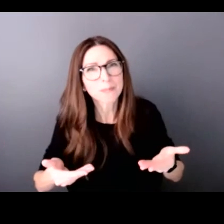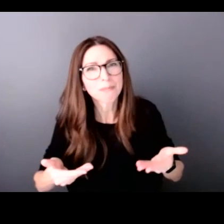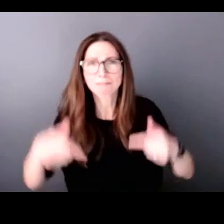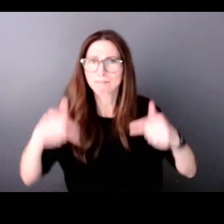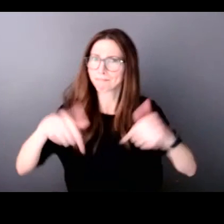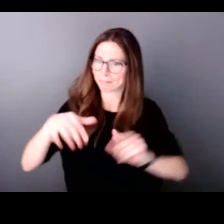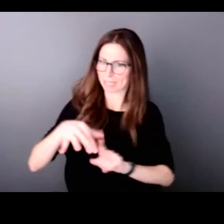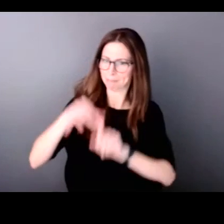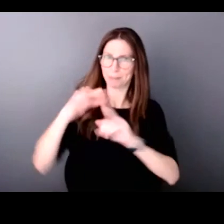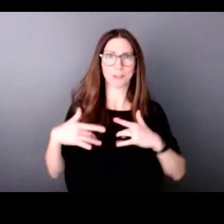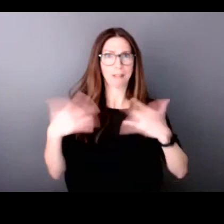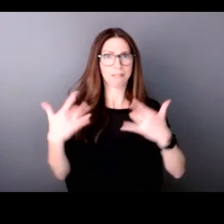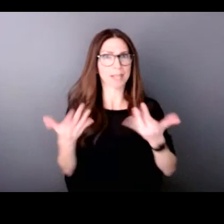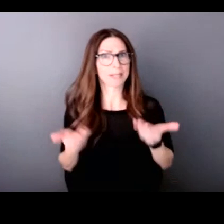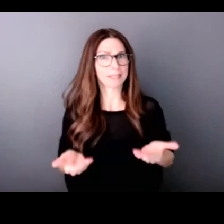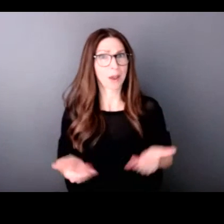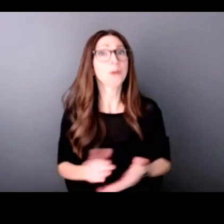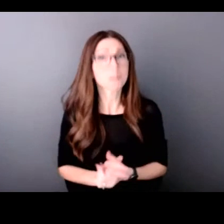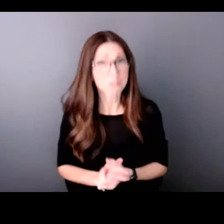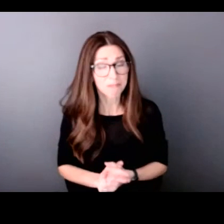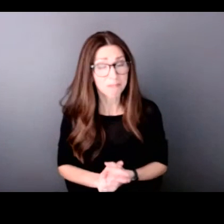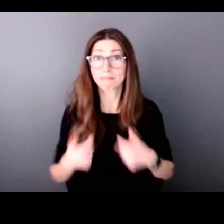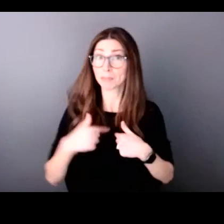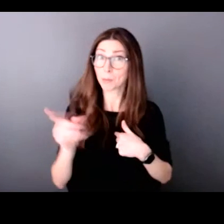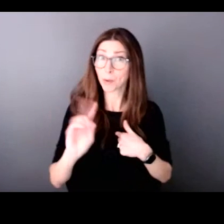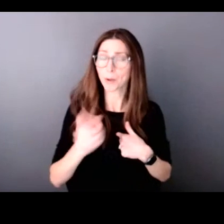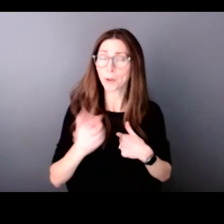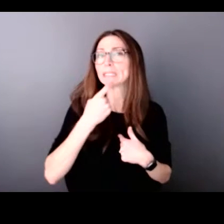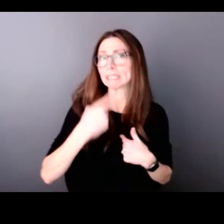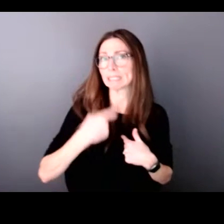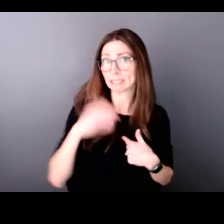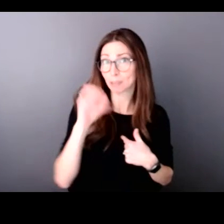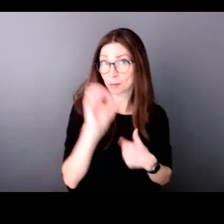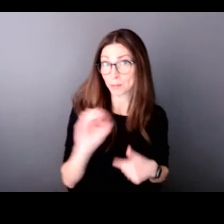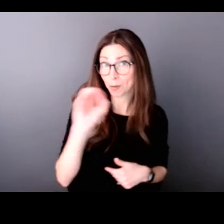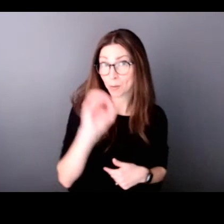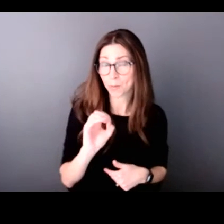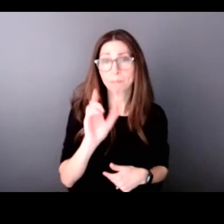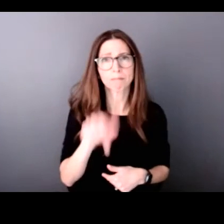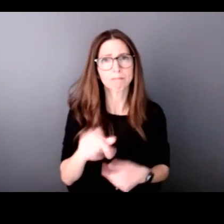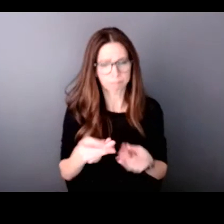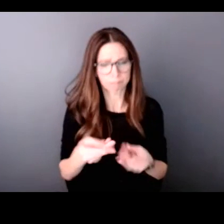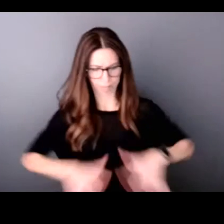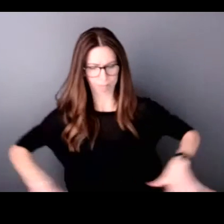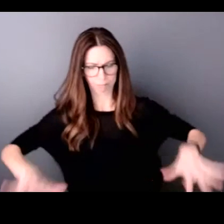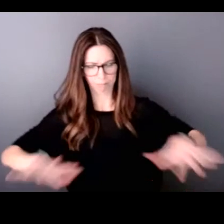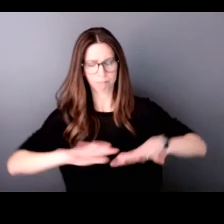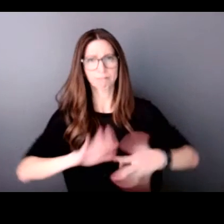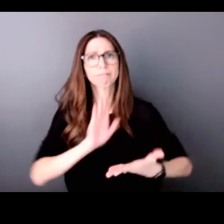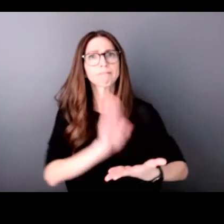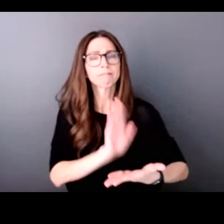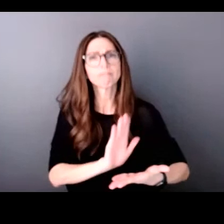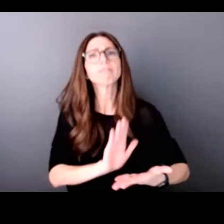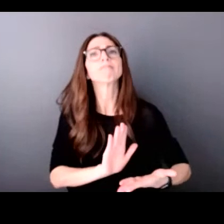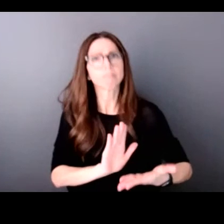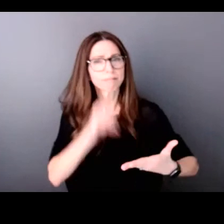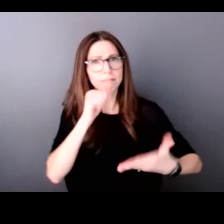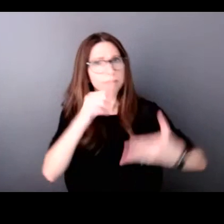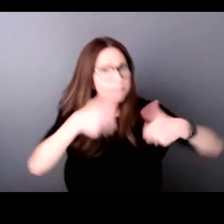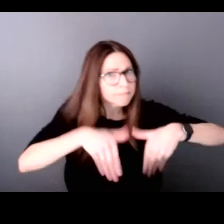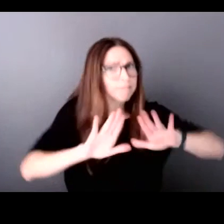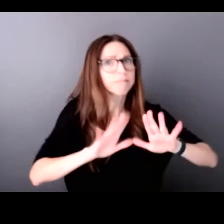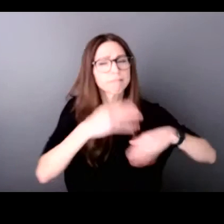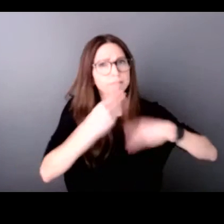event. We join you from Kingston, Ontario, which is situated on the traditional territories and unceded